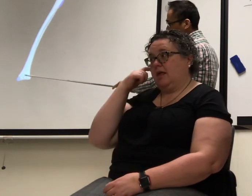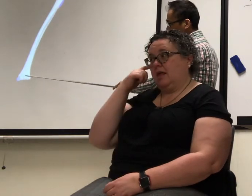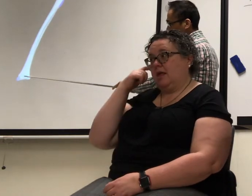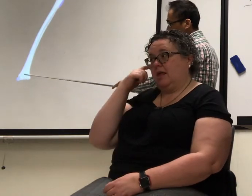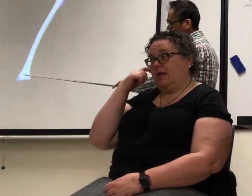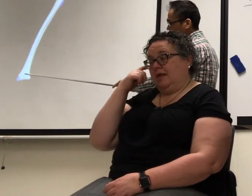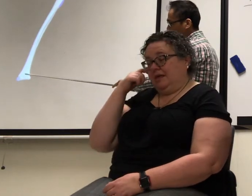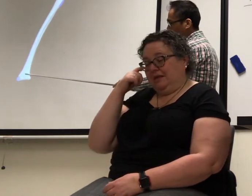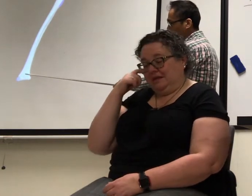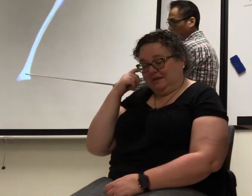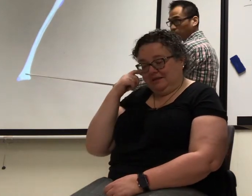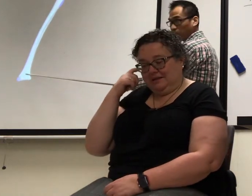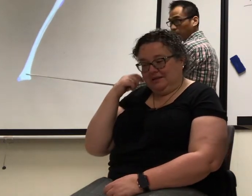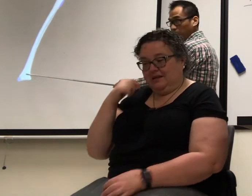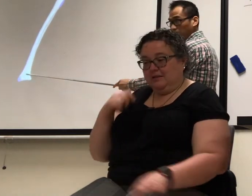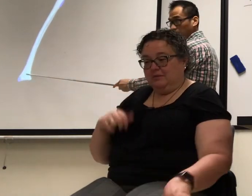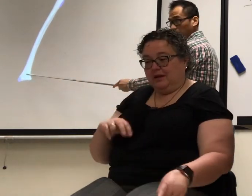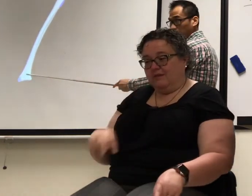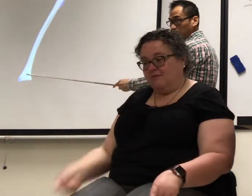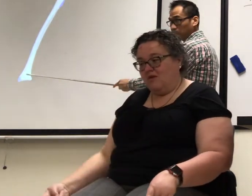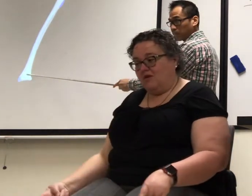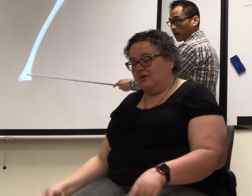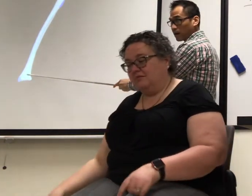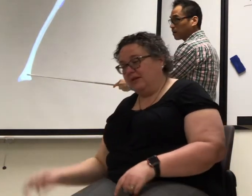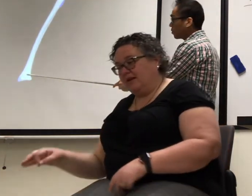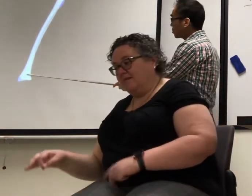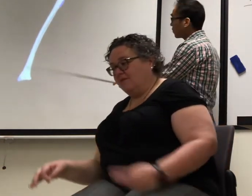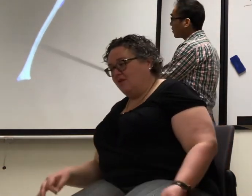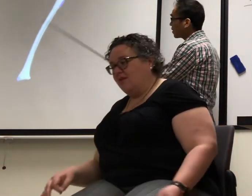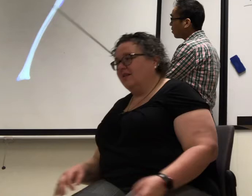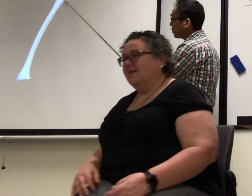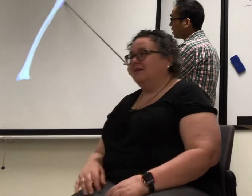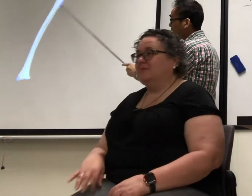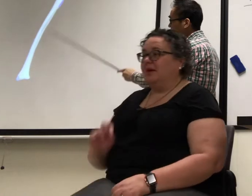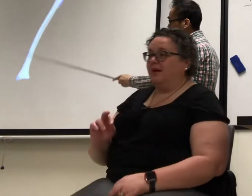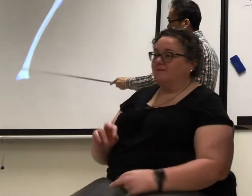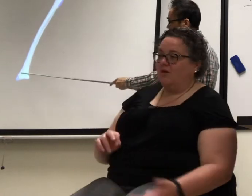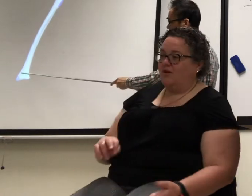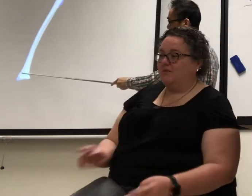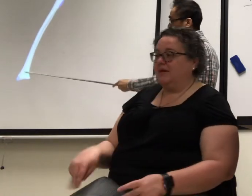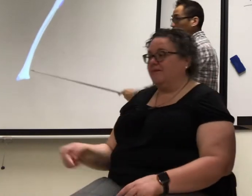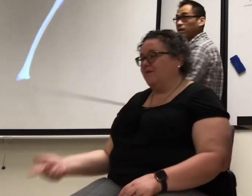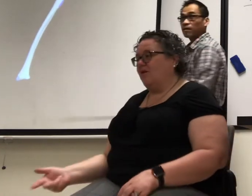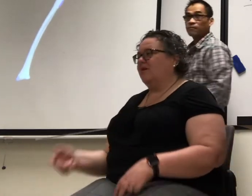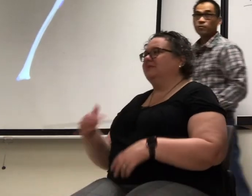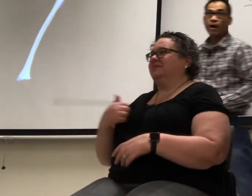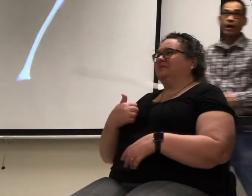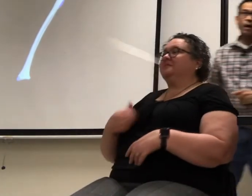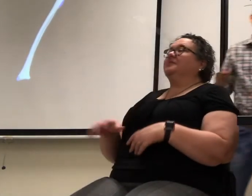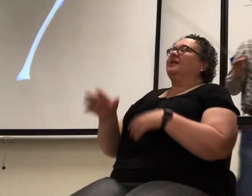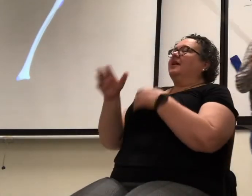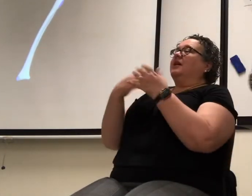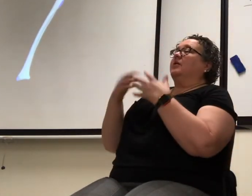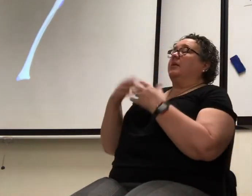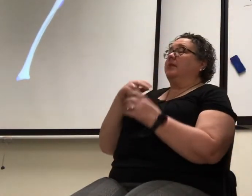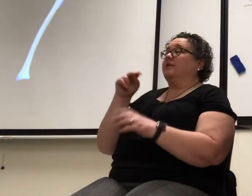here, it's really smooth in the front. Okay? So if you can tell medial and front, you'll be able to tell left or